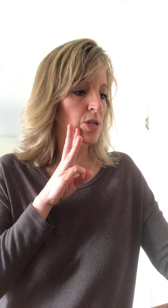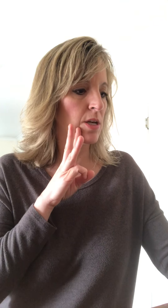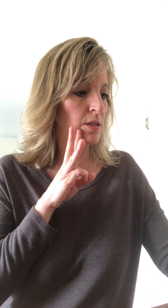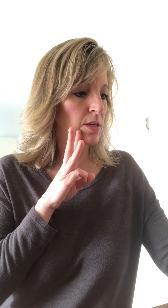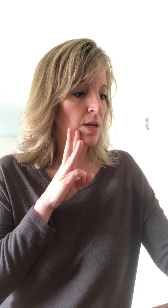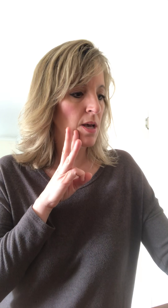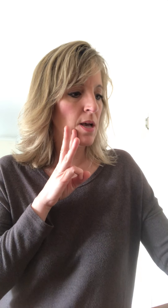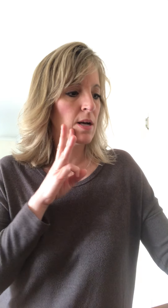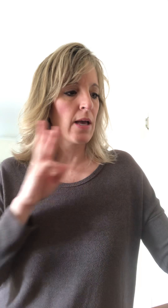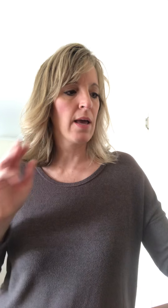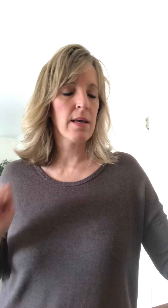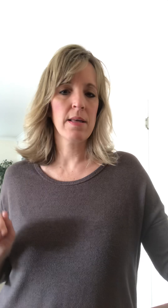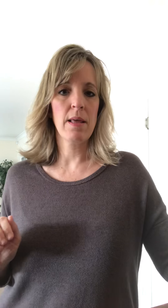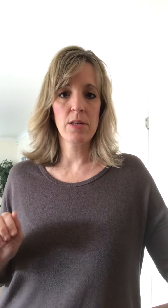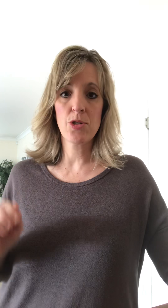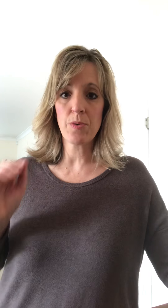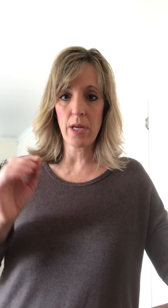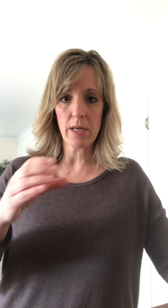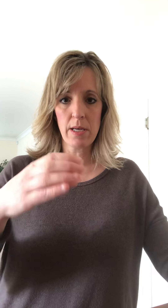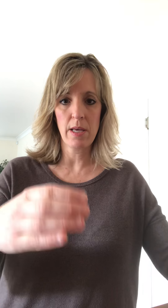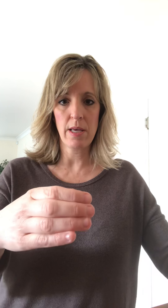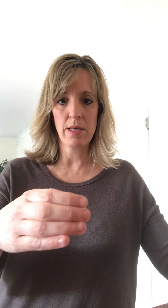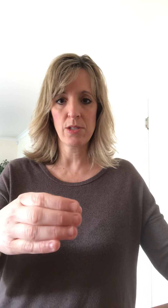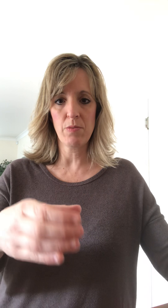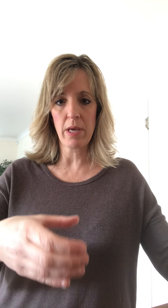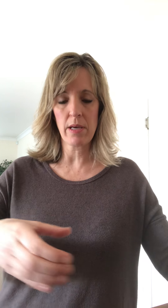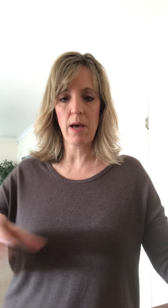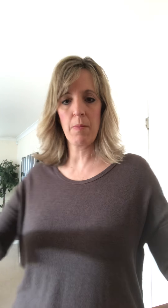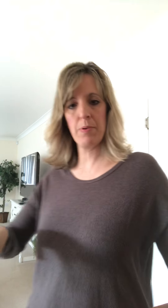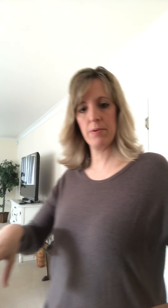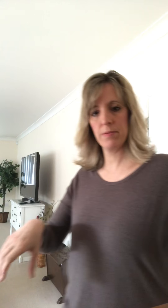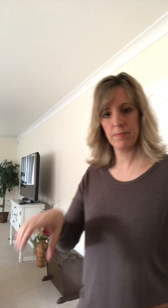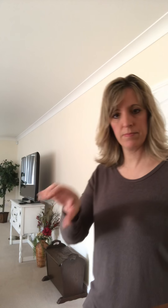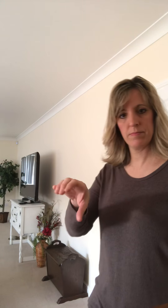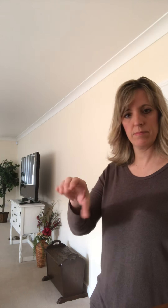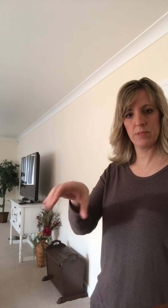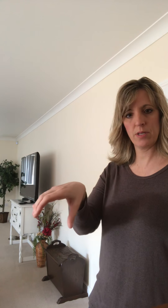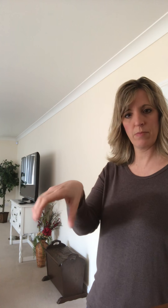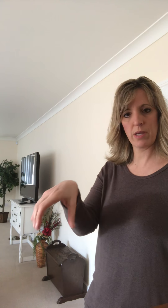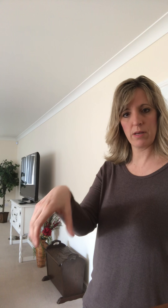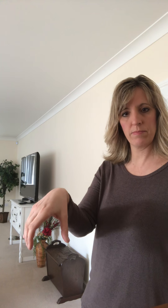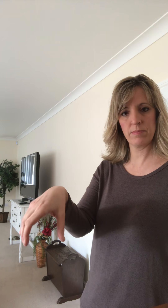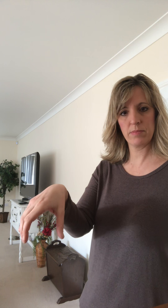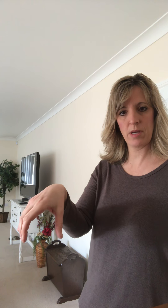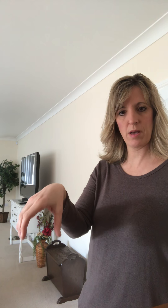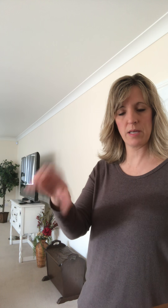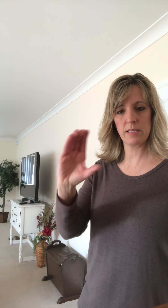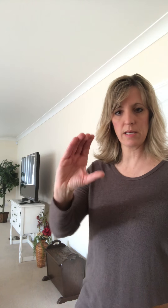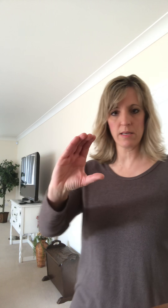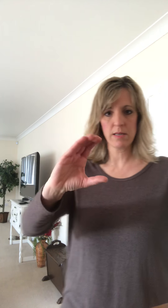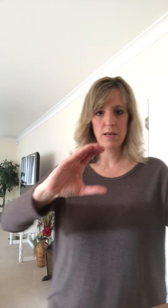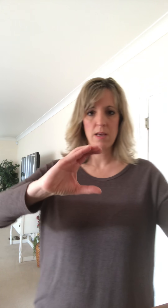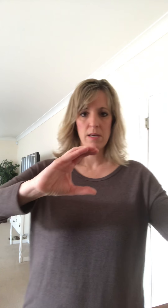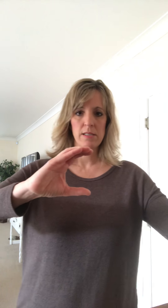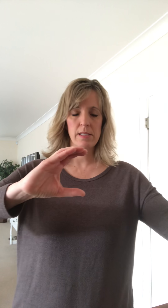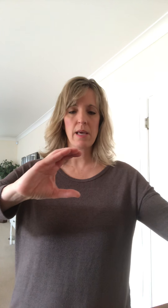chin. Okay, and then drink is you make a cup. So you make a C